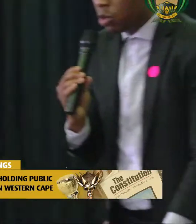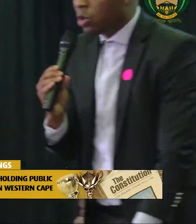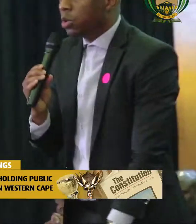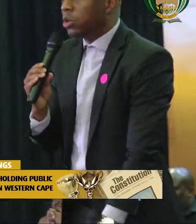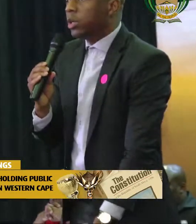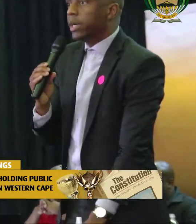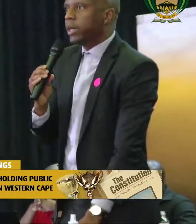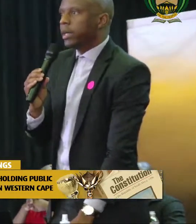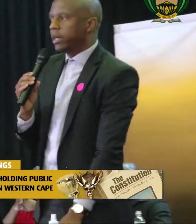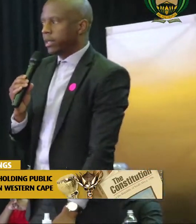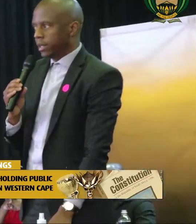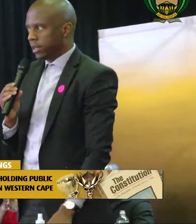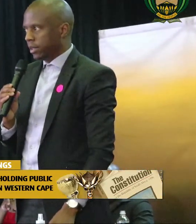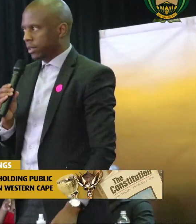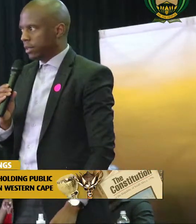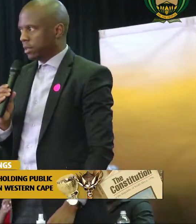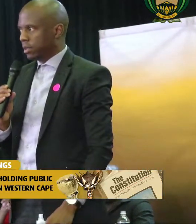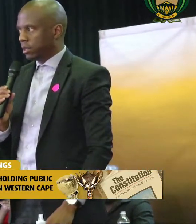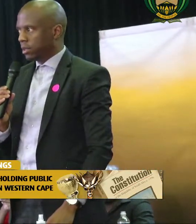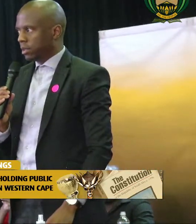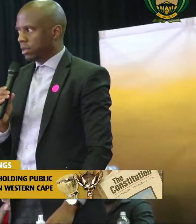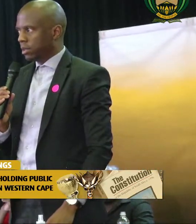Thank you.